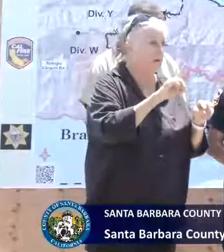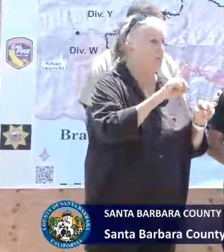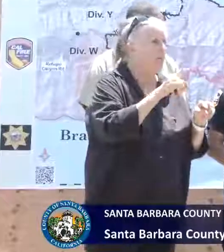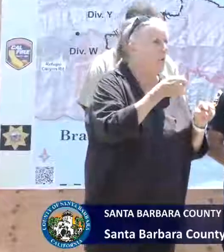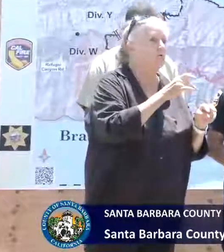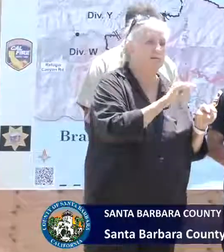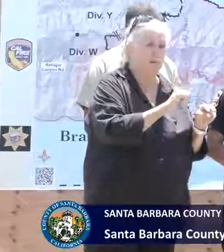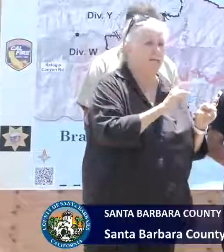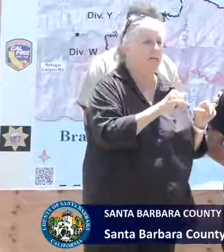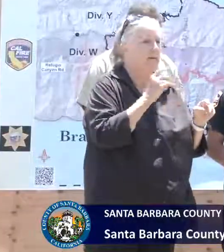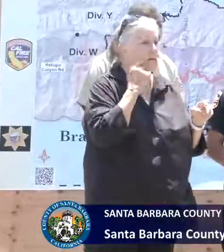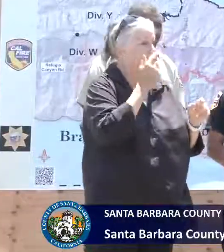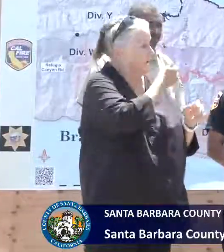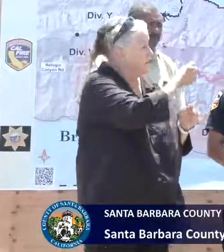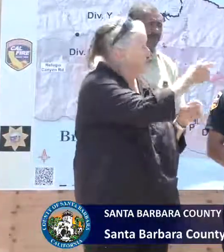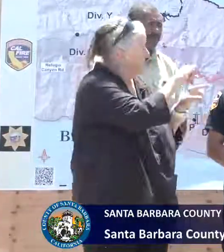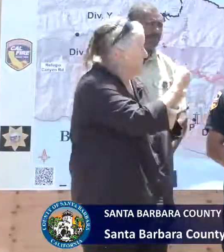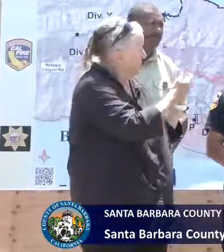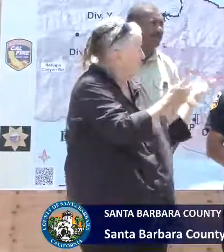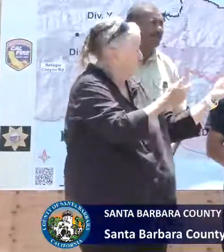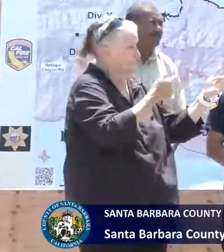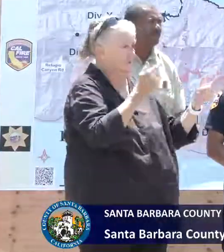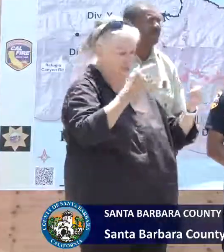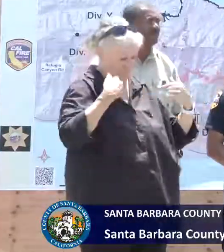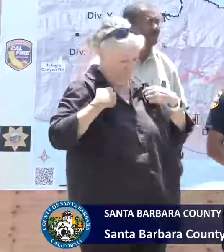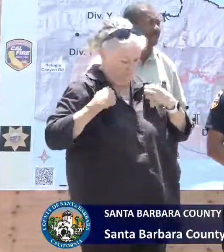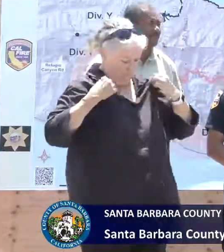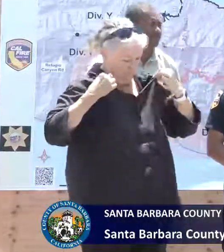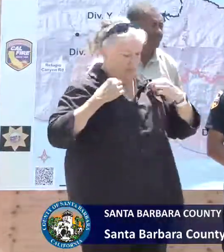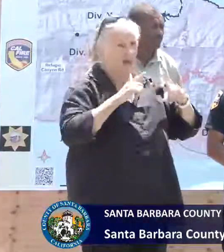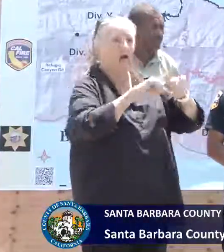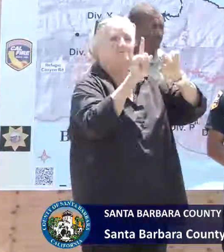this group over here, you see a lot of different colored uniforms,